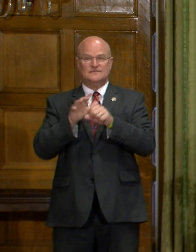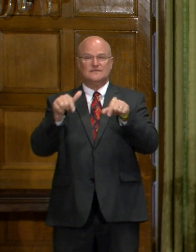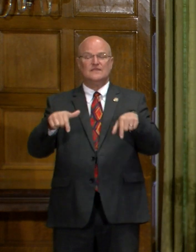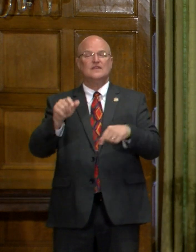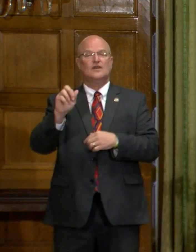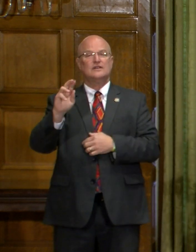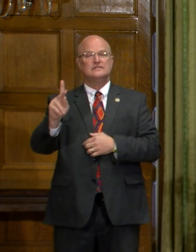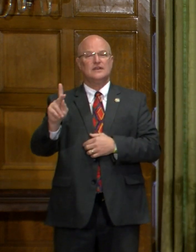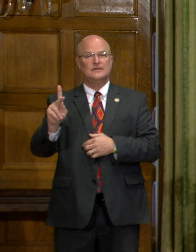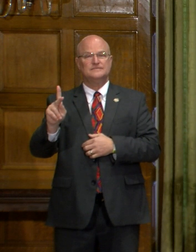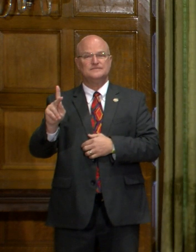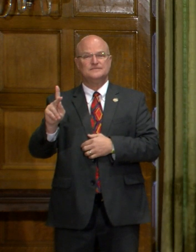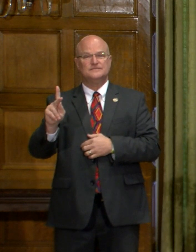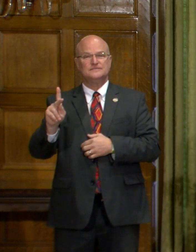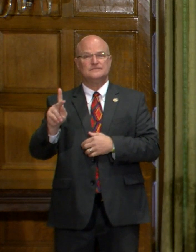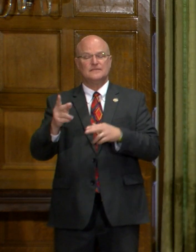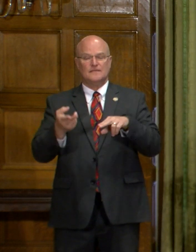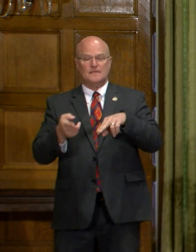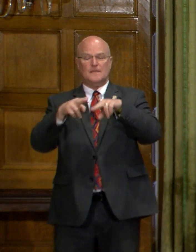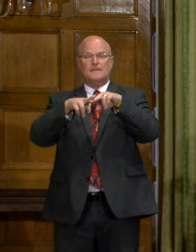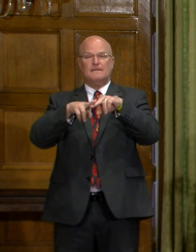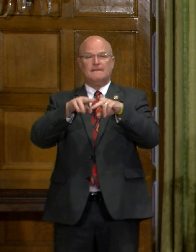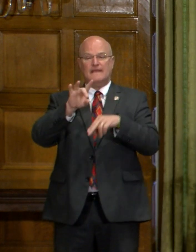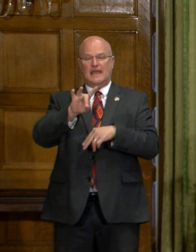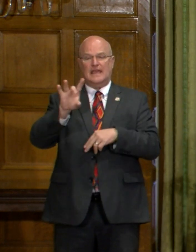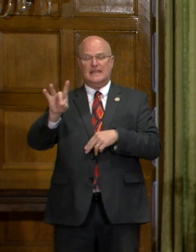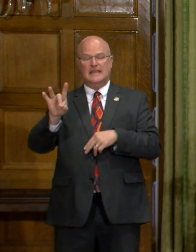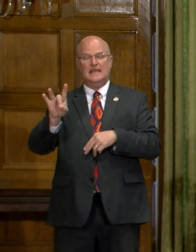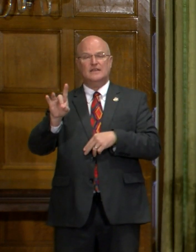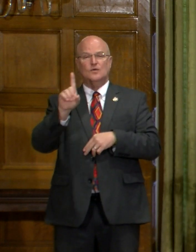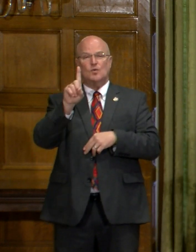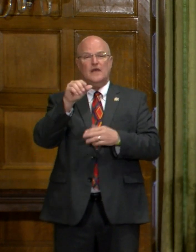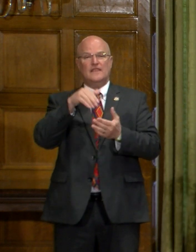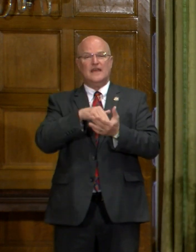in Arkansas. We're up 88 cases to